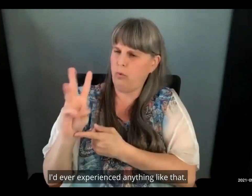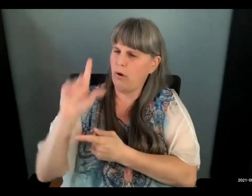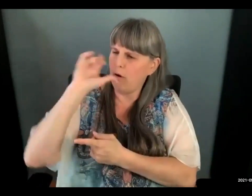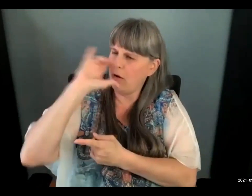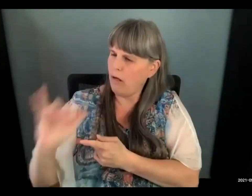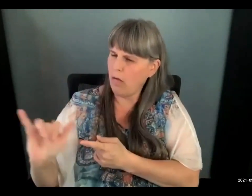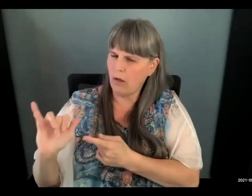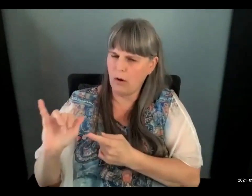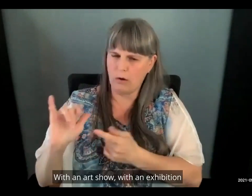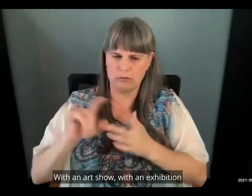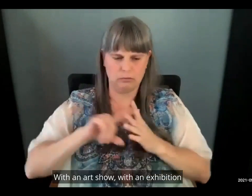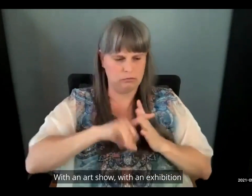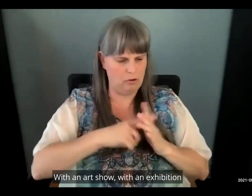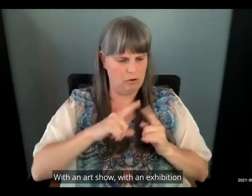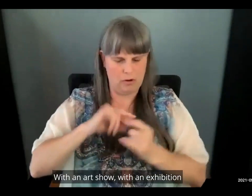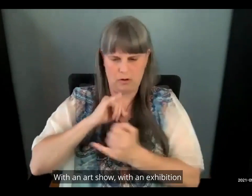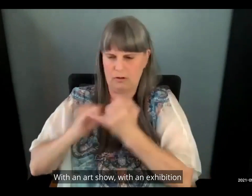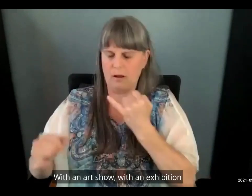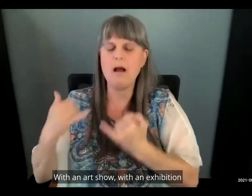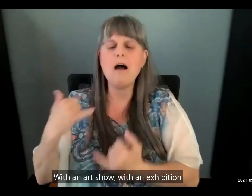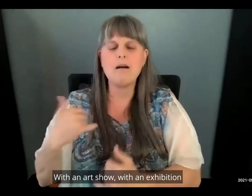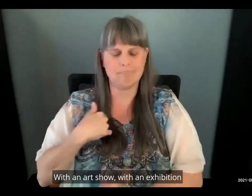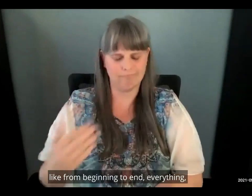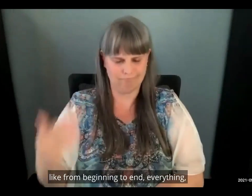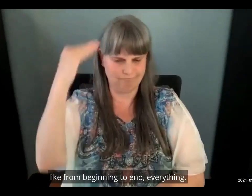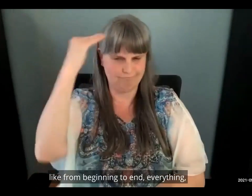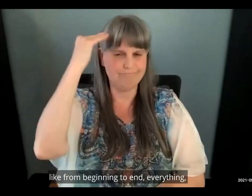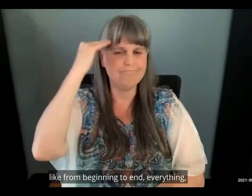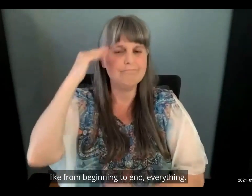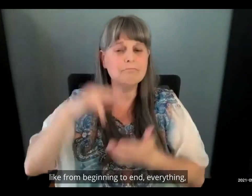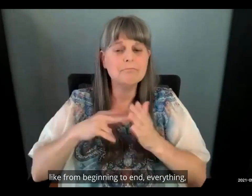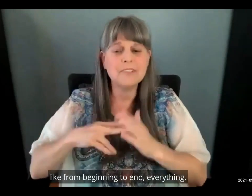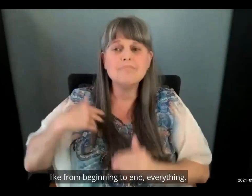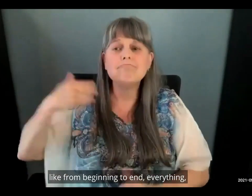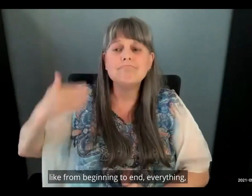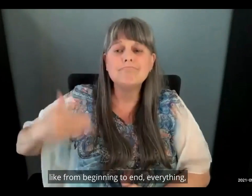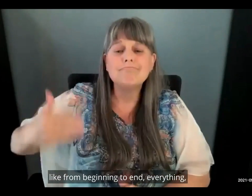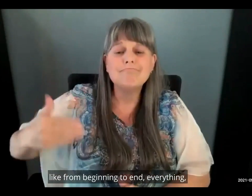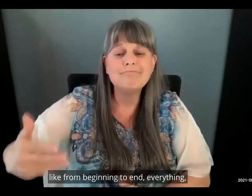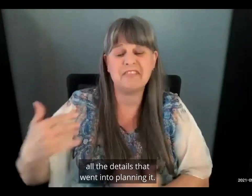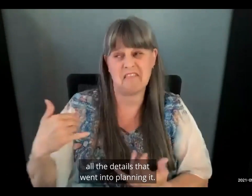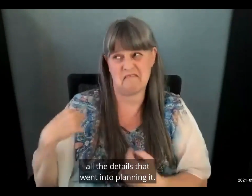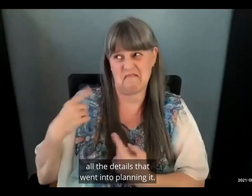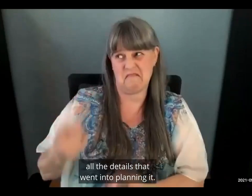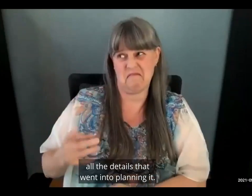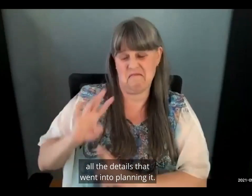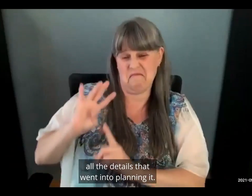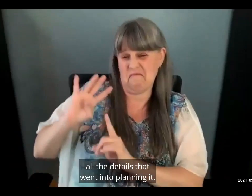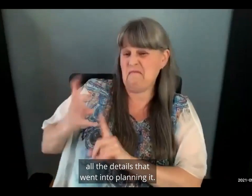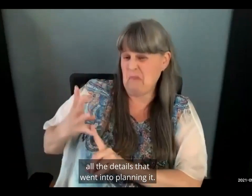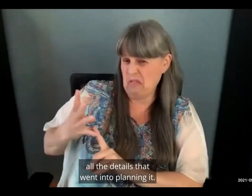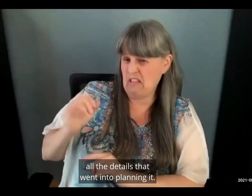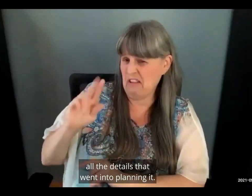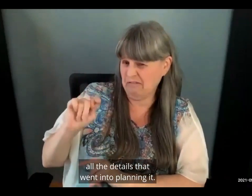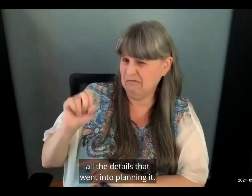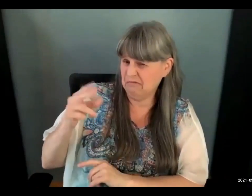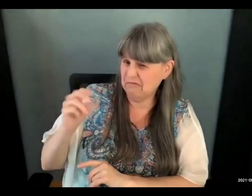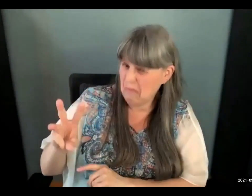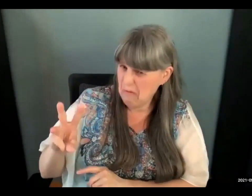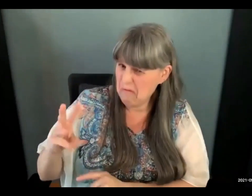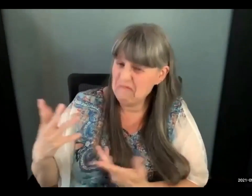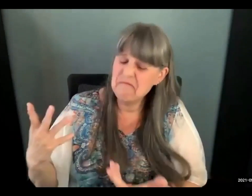that. What an art show, what an exhibition, like from beginning to end, everything, all the details that went into planning